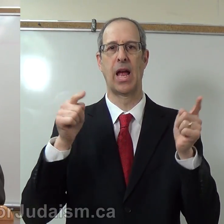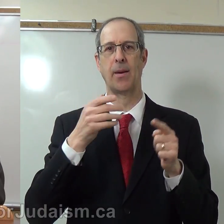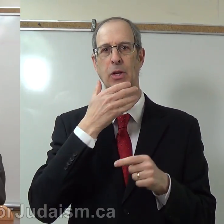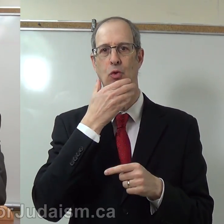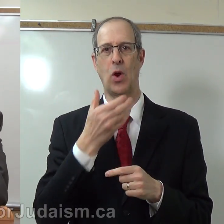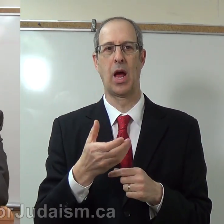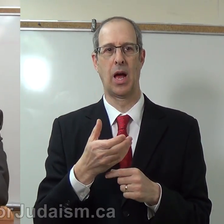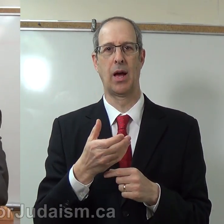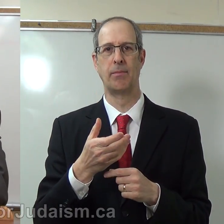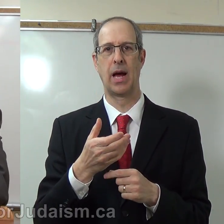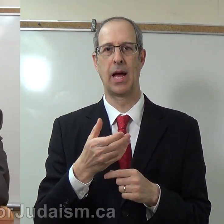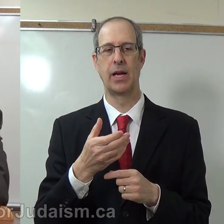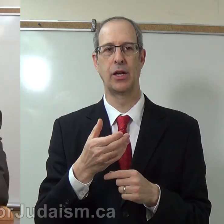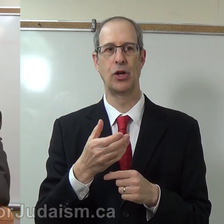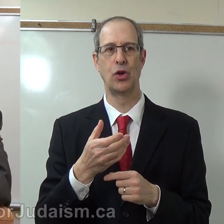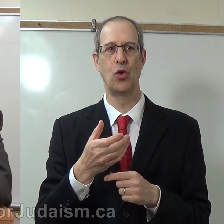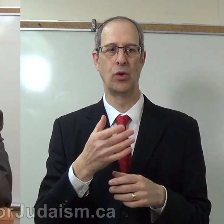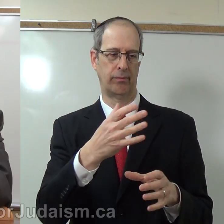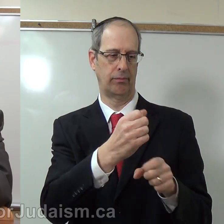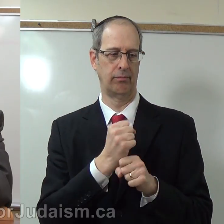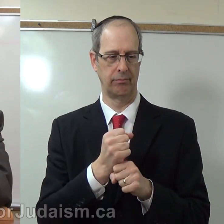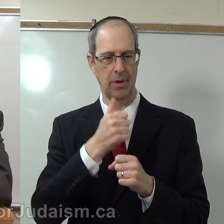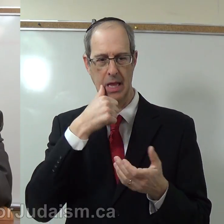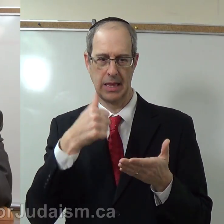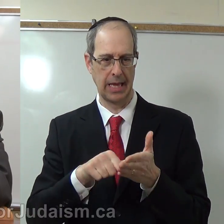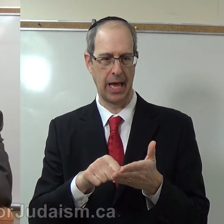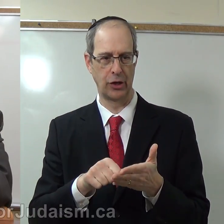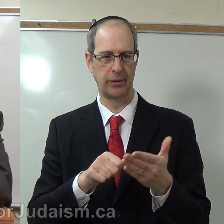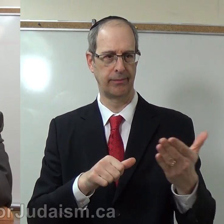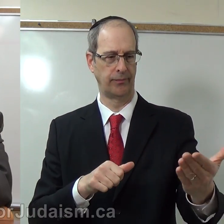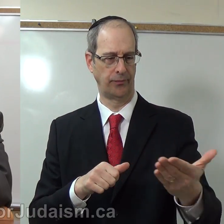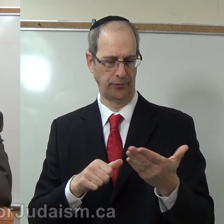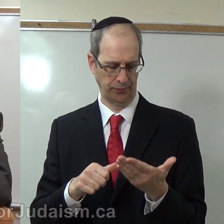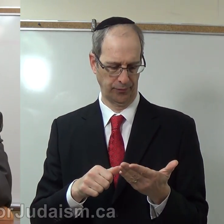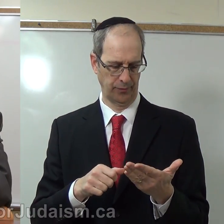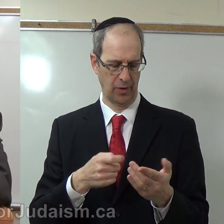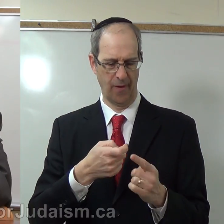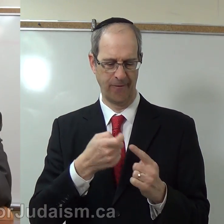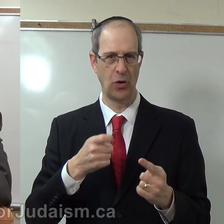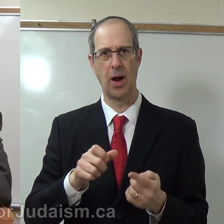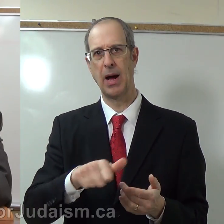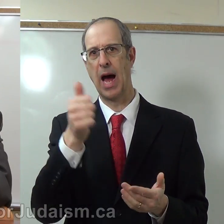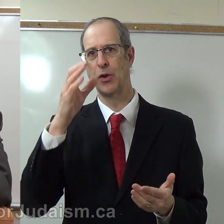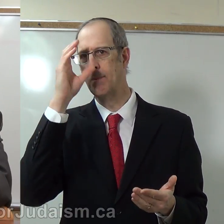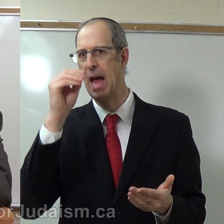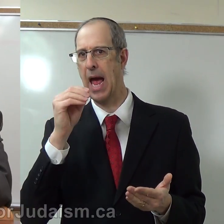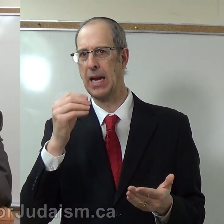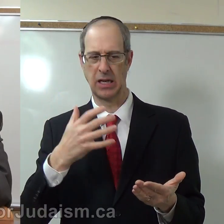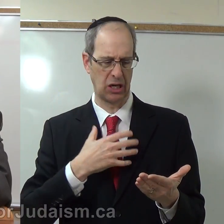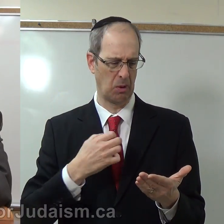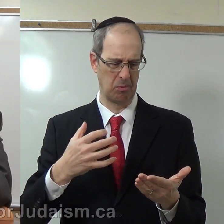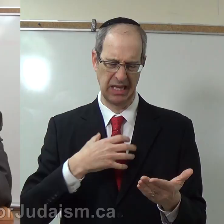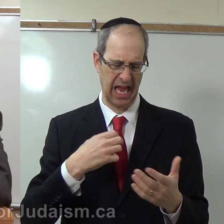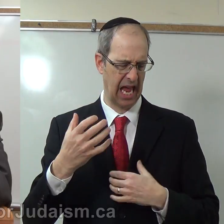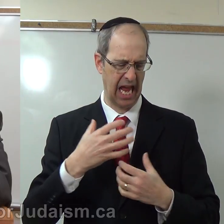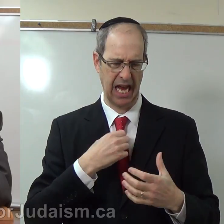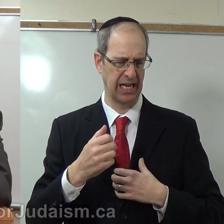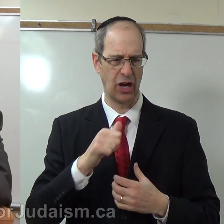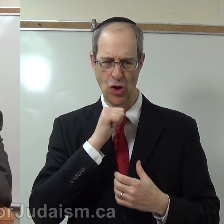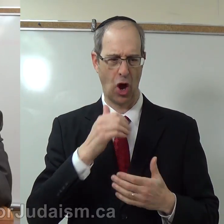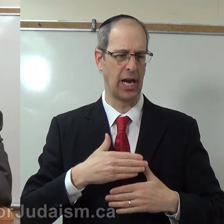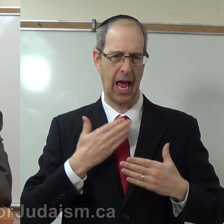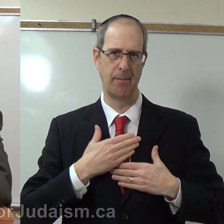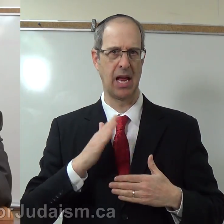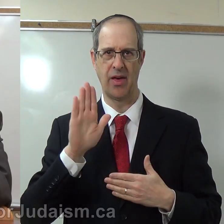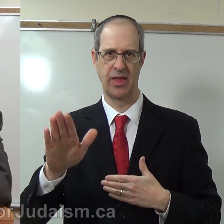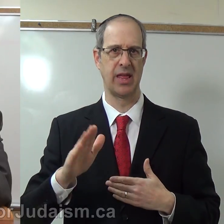who received a letter from someone who was complaining about how they were not happy in